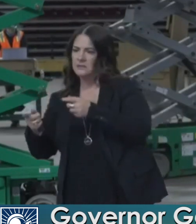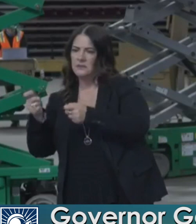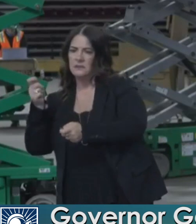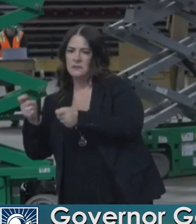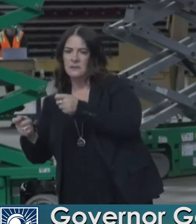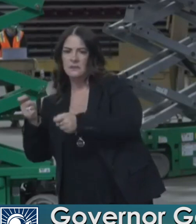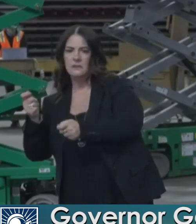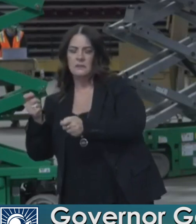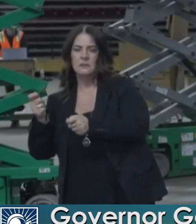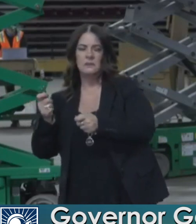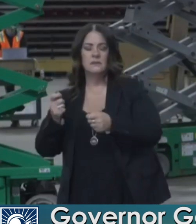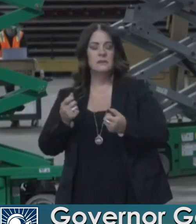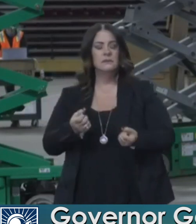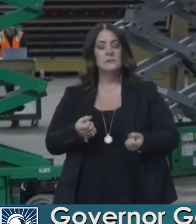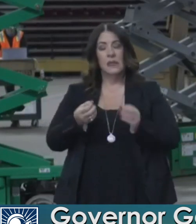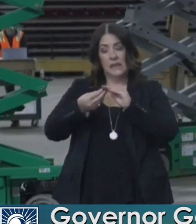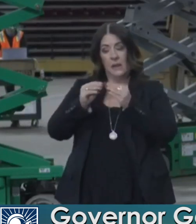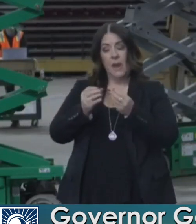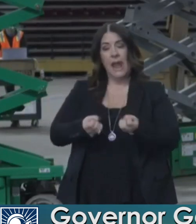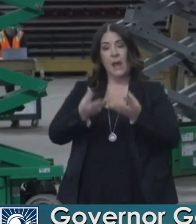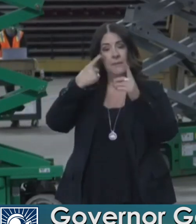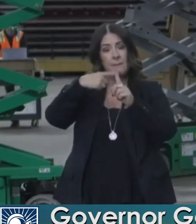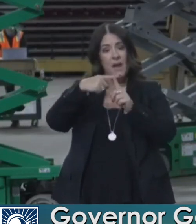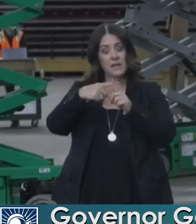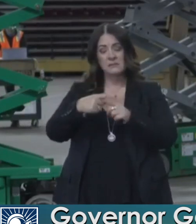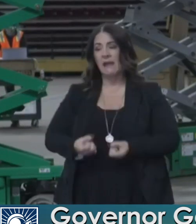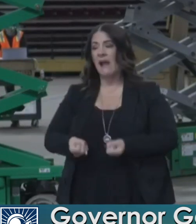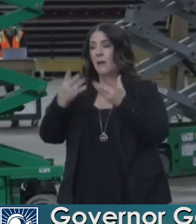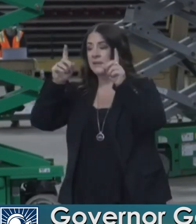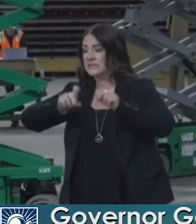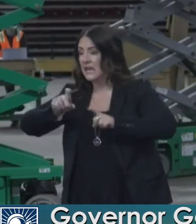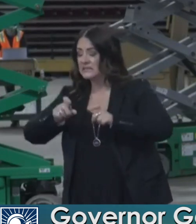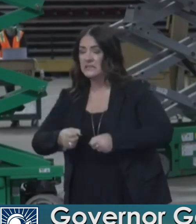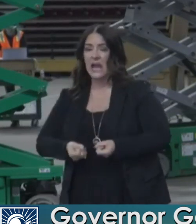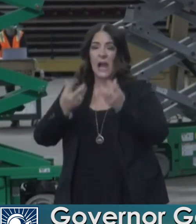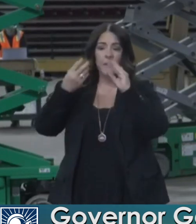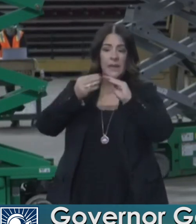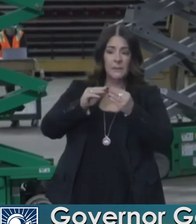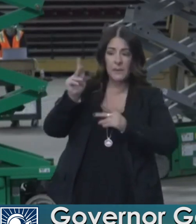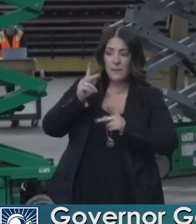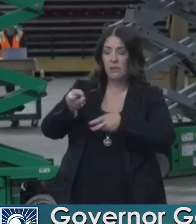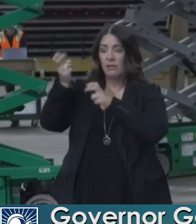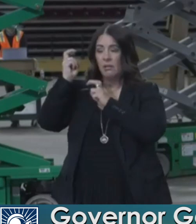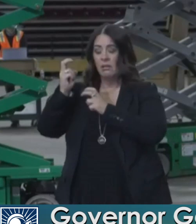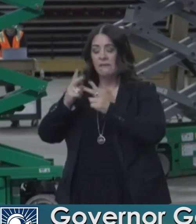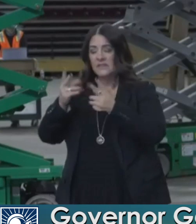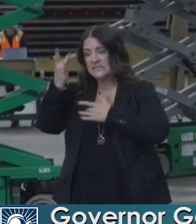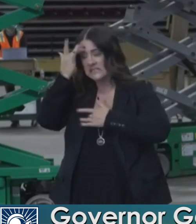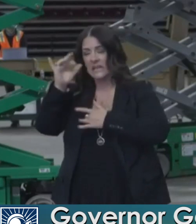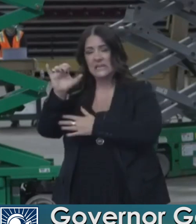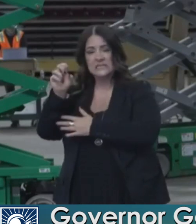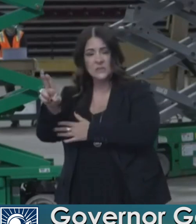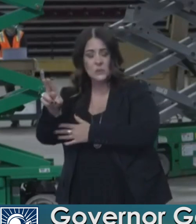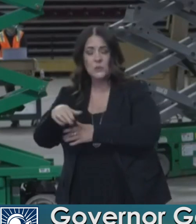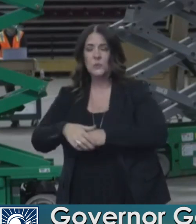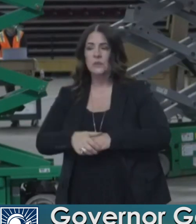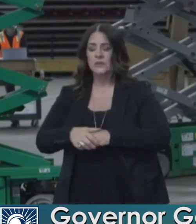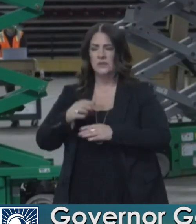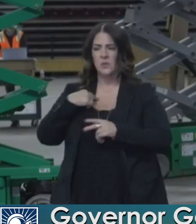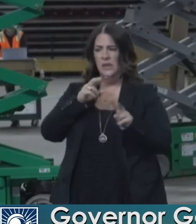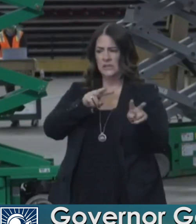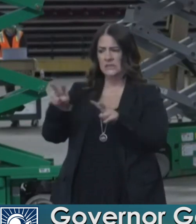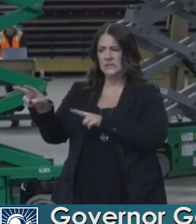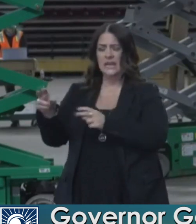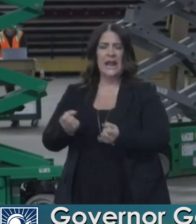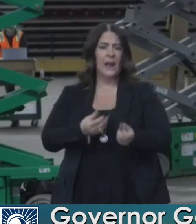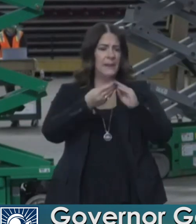state of California. The number of positives, number of tests, number of people in ICUs, number of people hospitalized, and tragically, the number of people that have lost